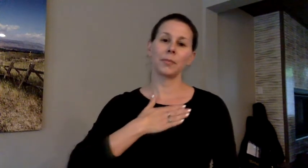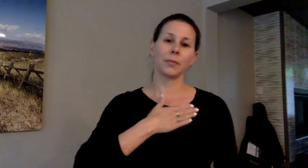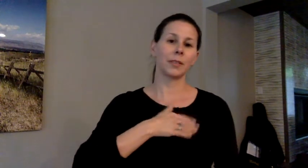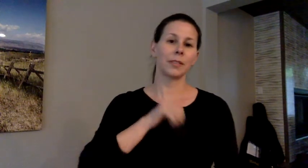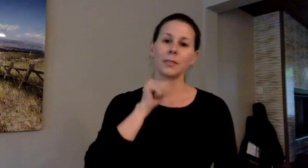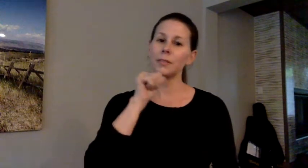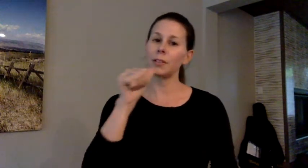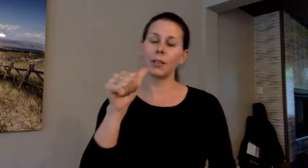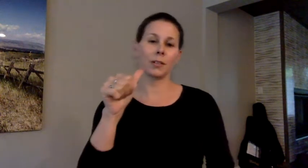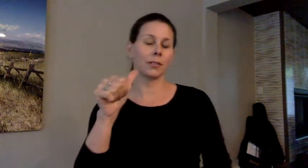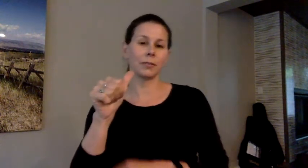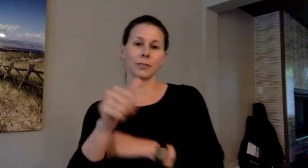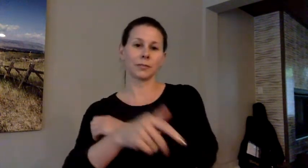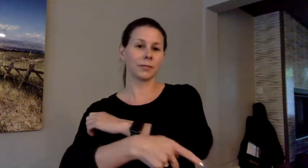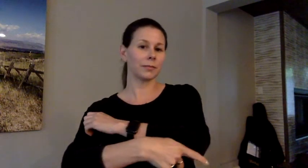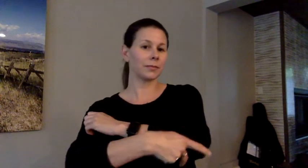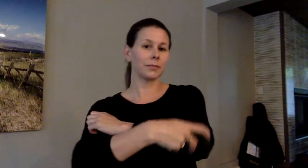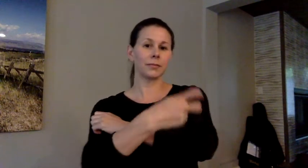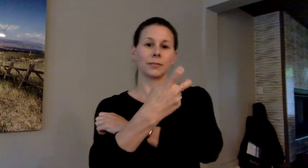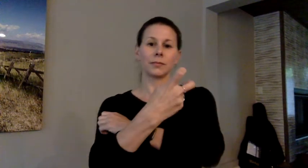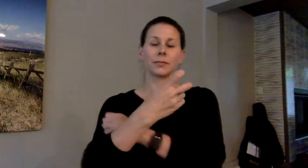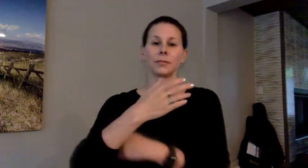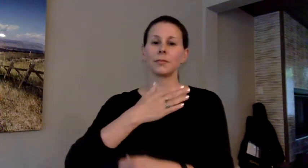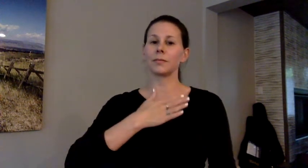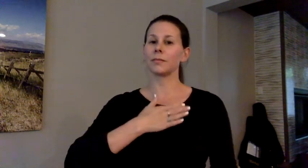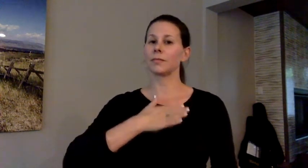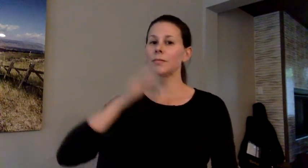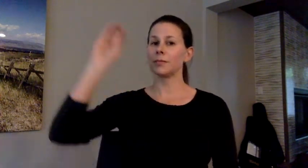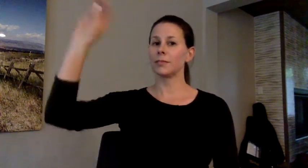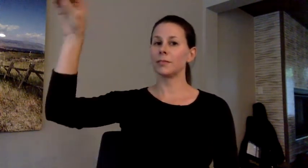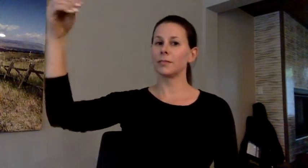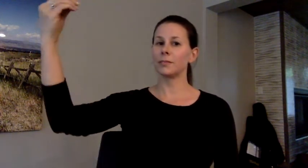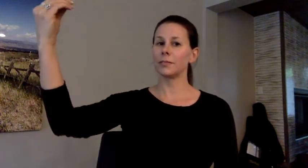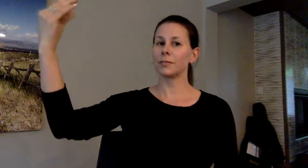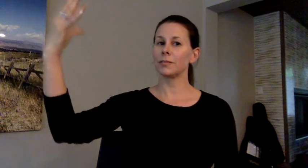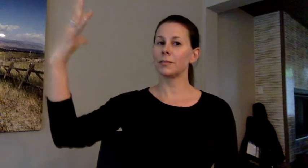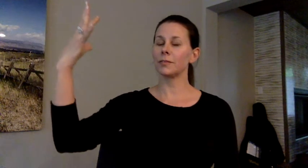Please don't take my sunshine away.